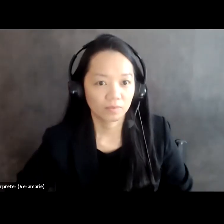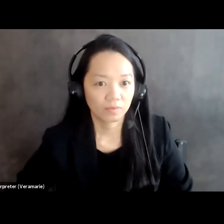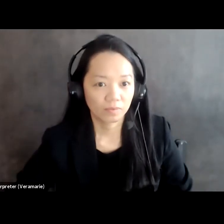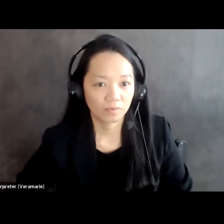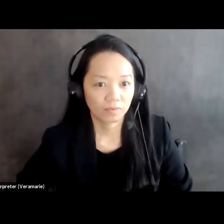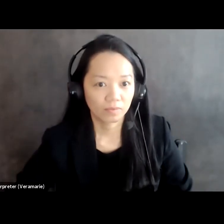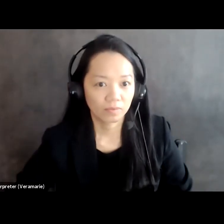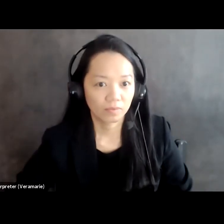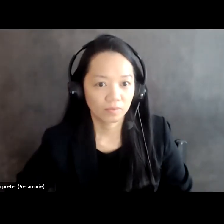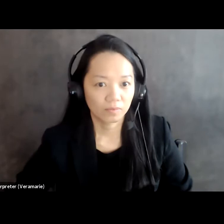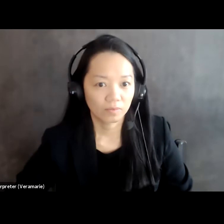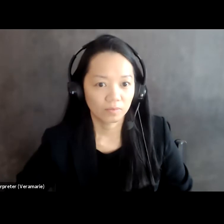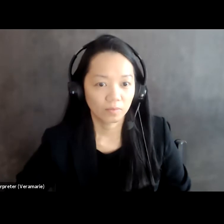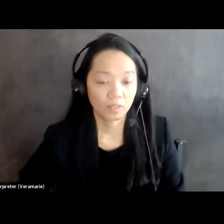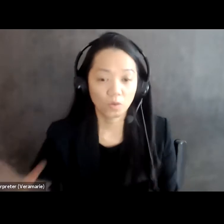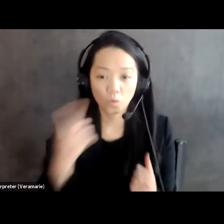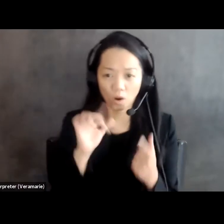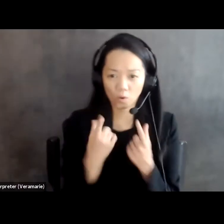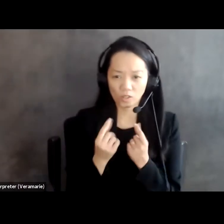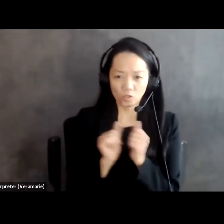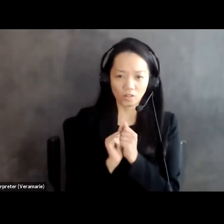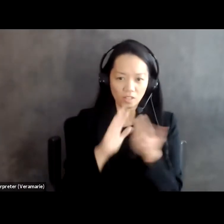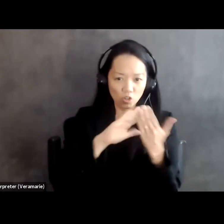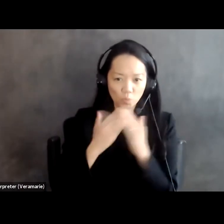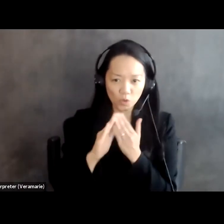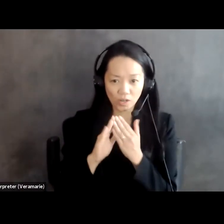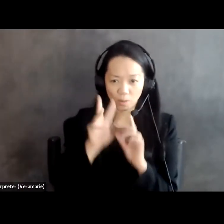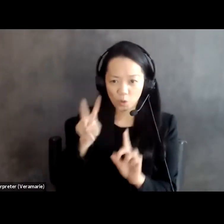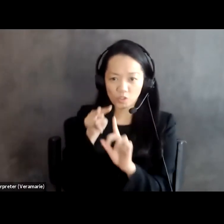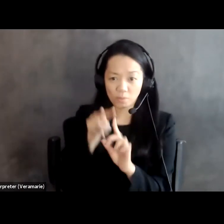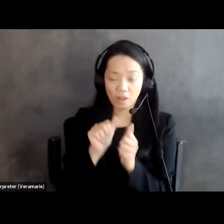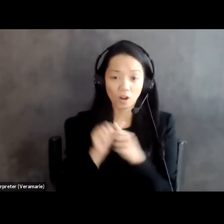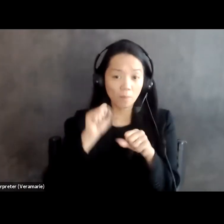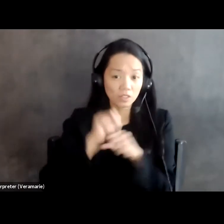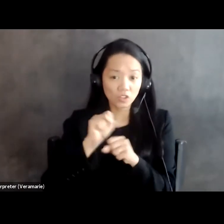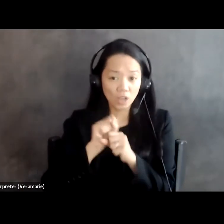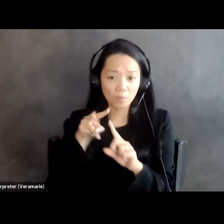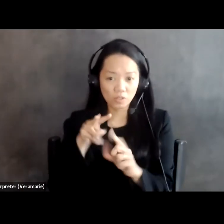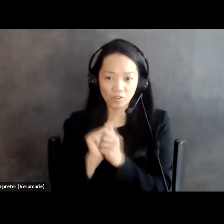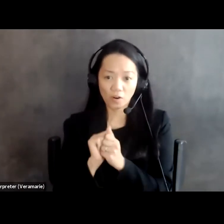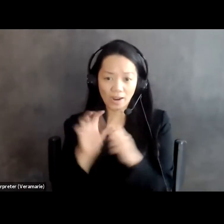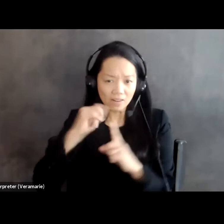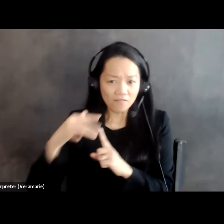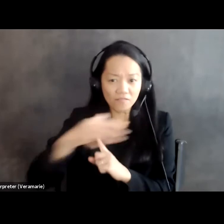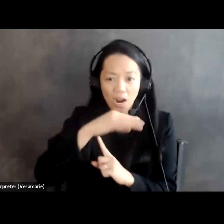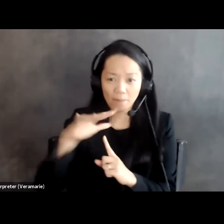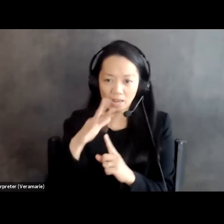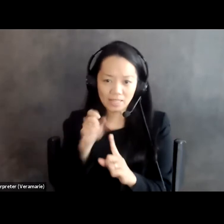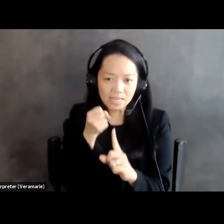a community perspective, from a jobs perspective, from an environmental impact perspective